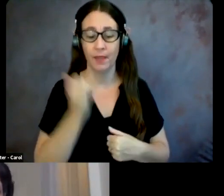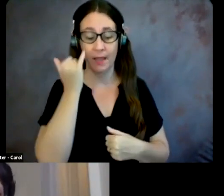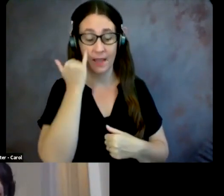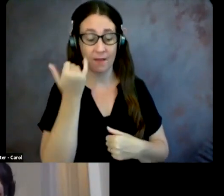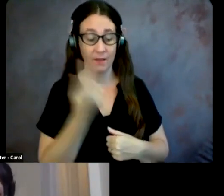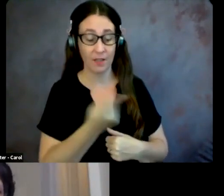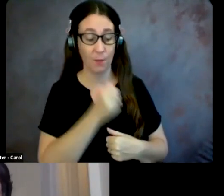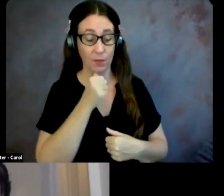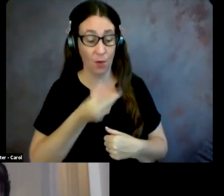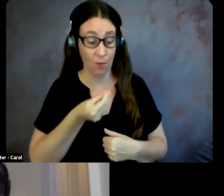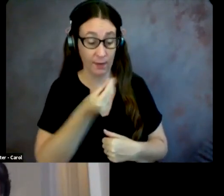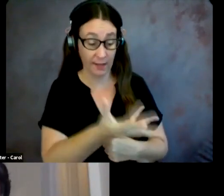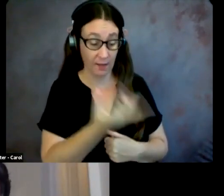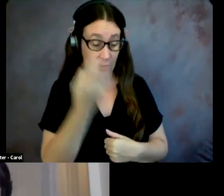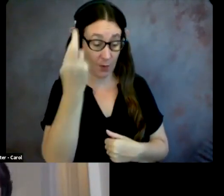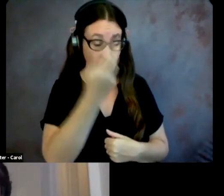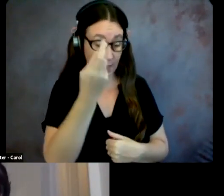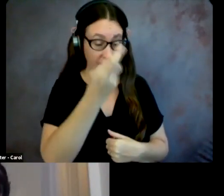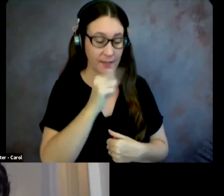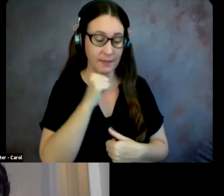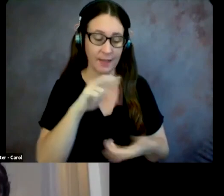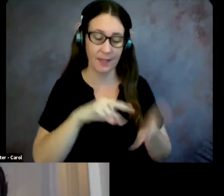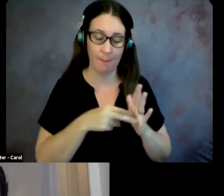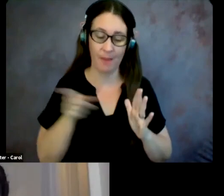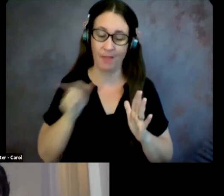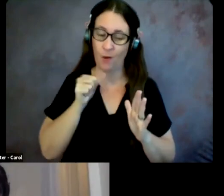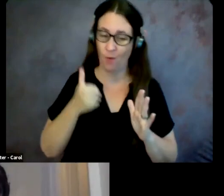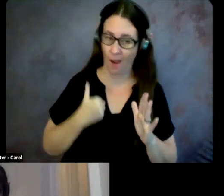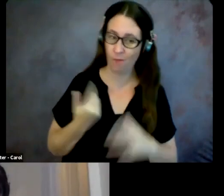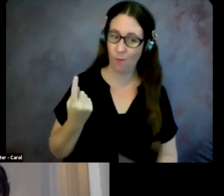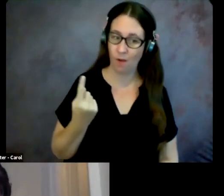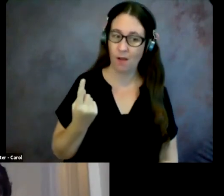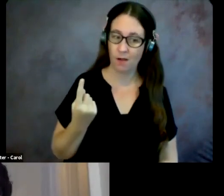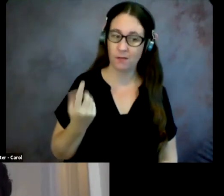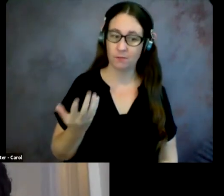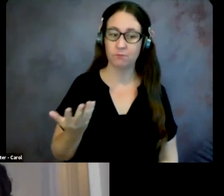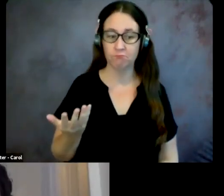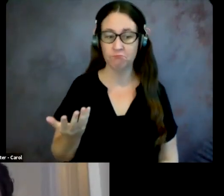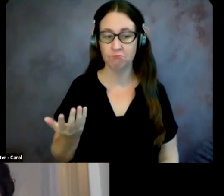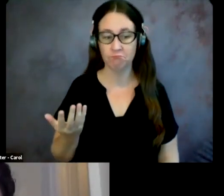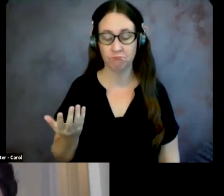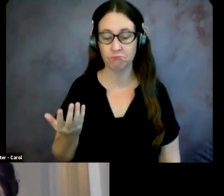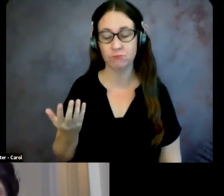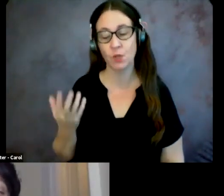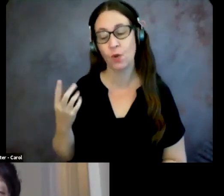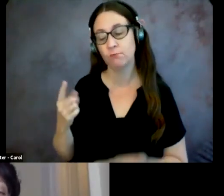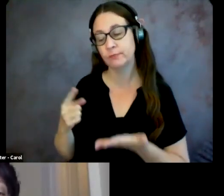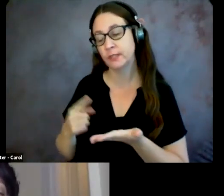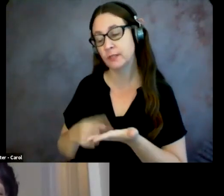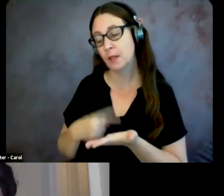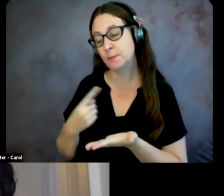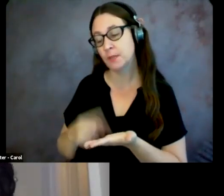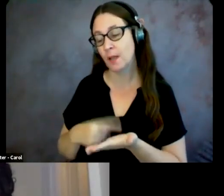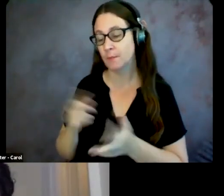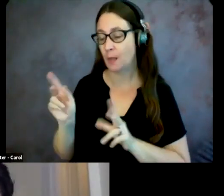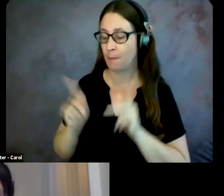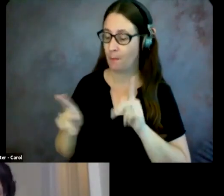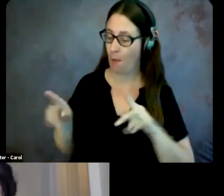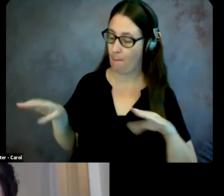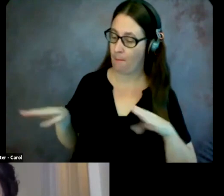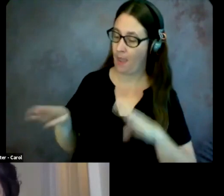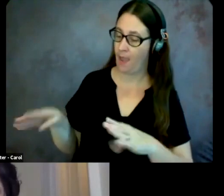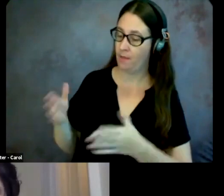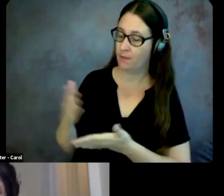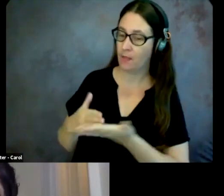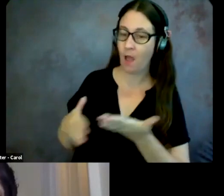doesn't mean there isn't one. And sometimes people will be acting a certain way and